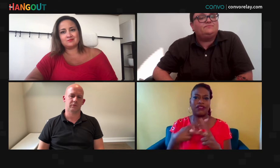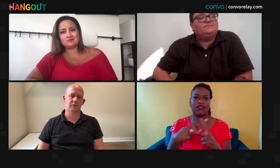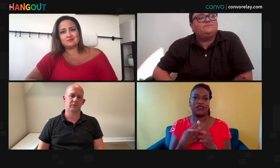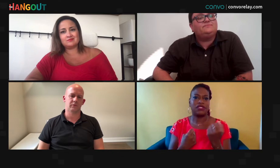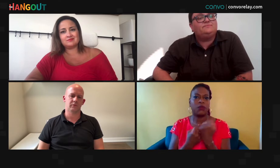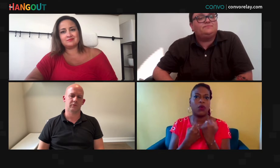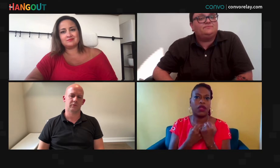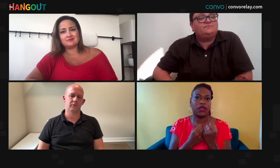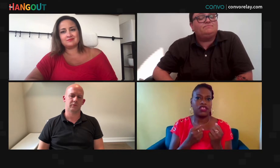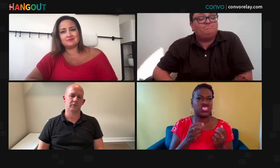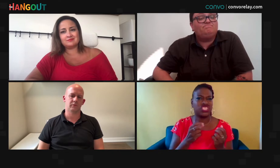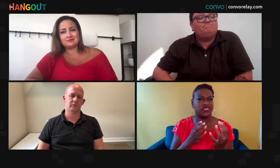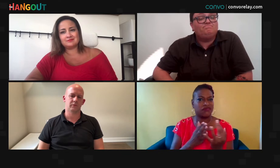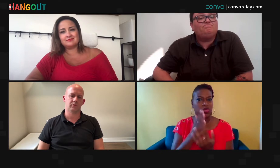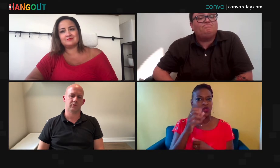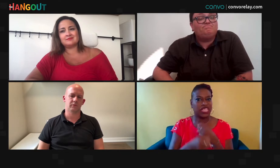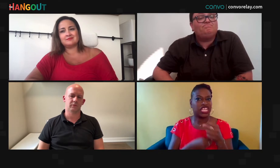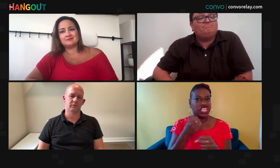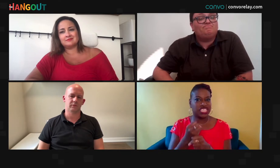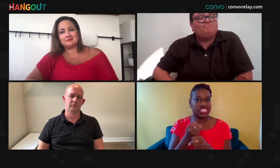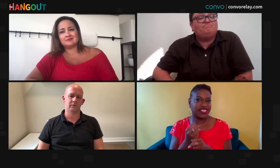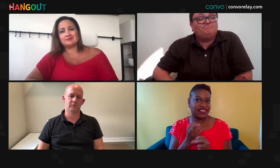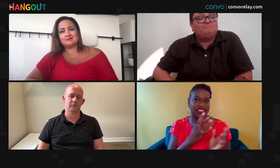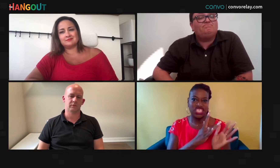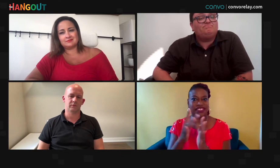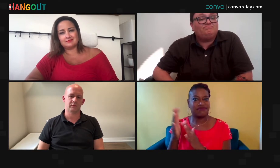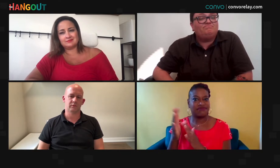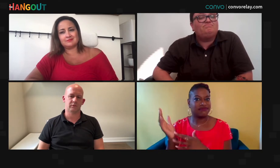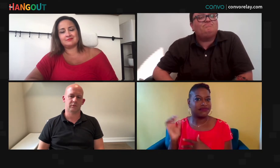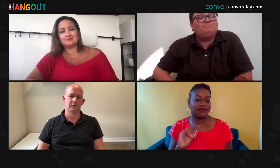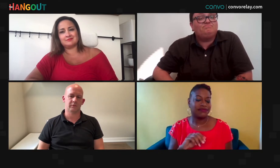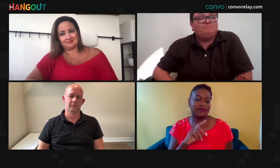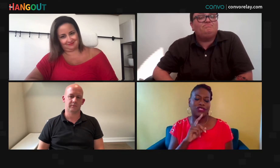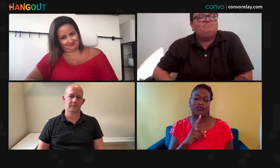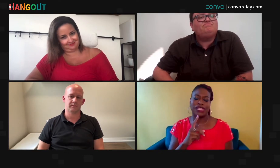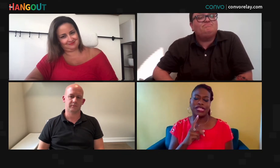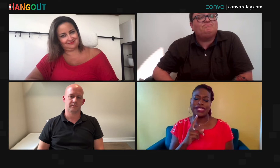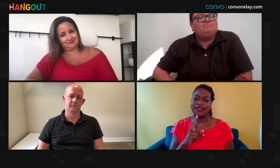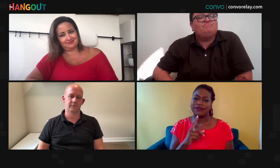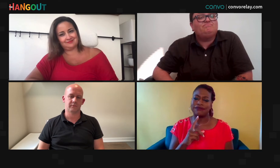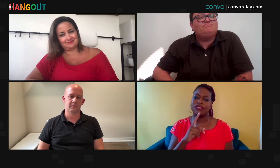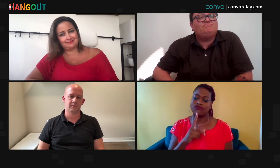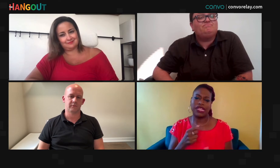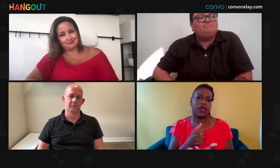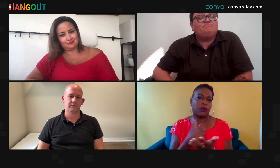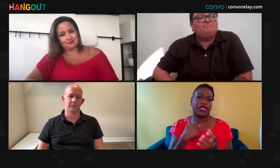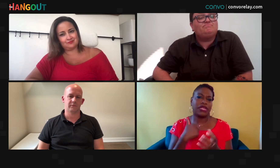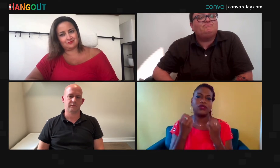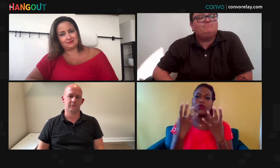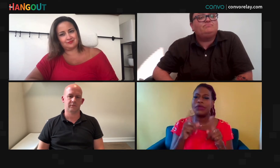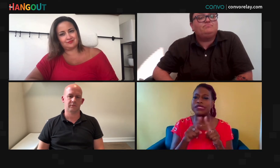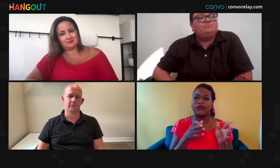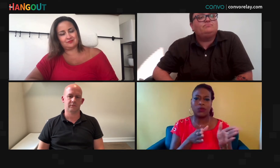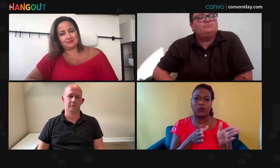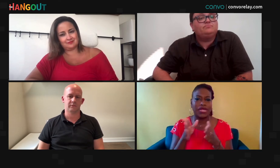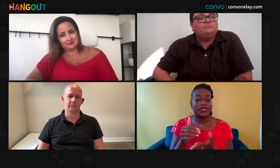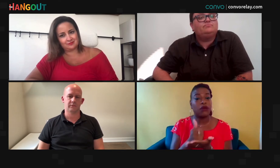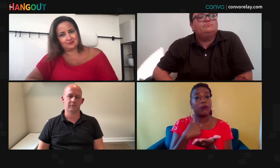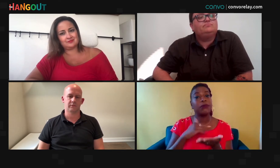to have that kind of support to get through the years. It really helped me in so many